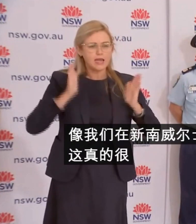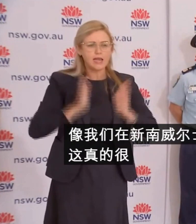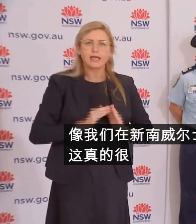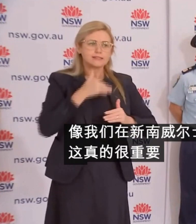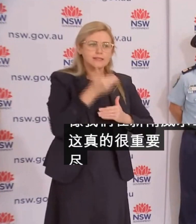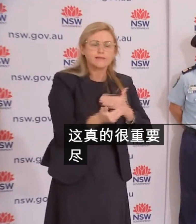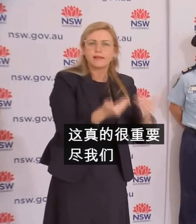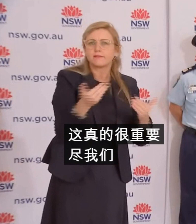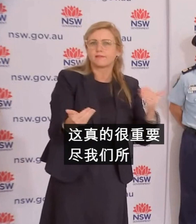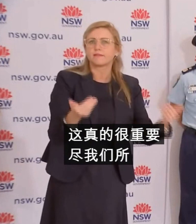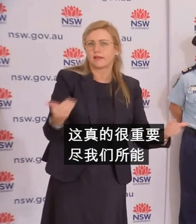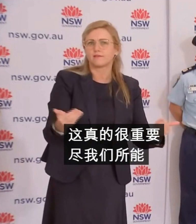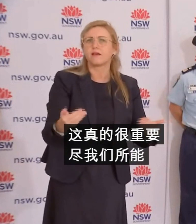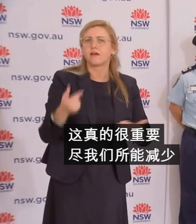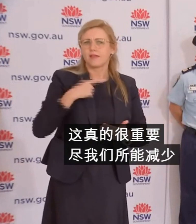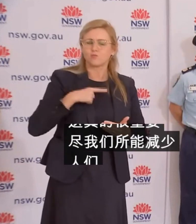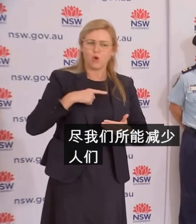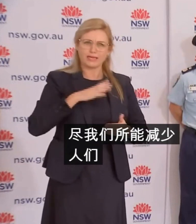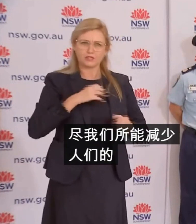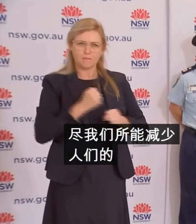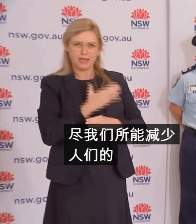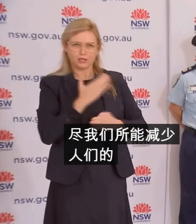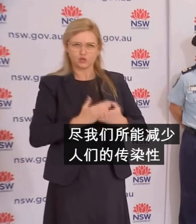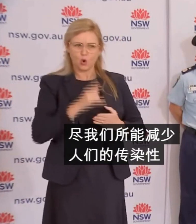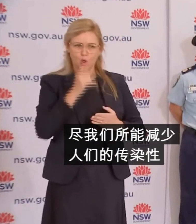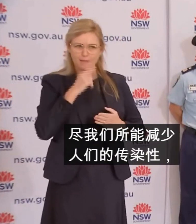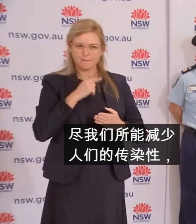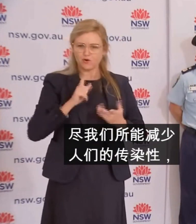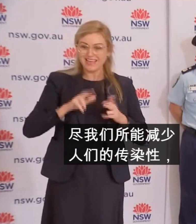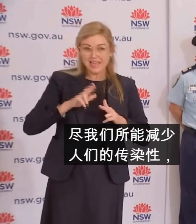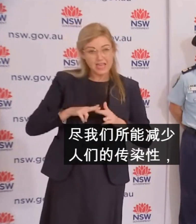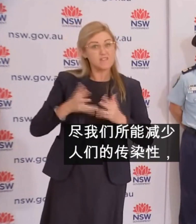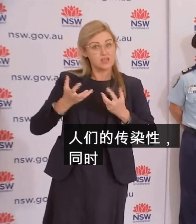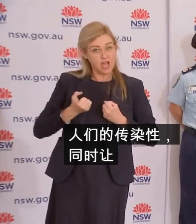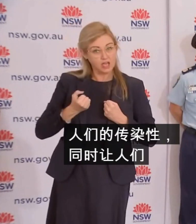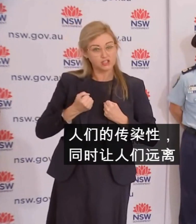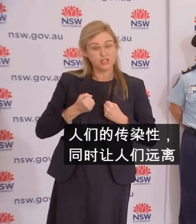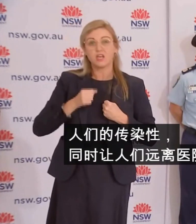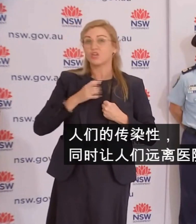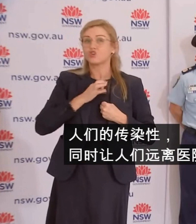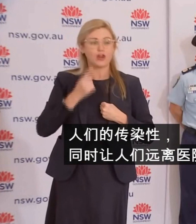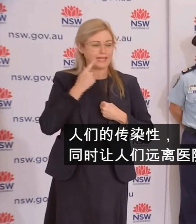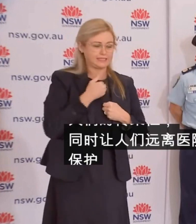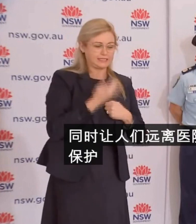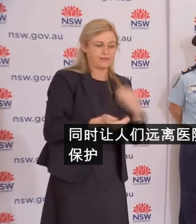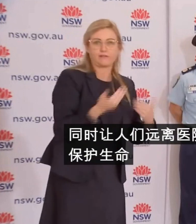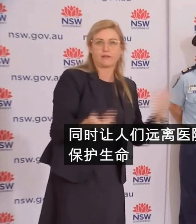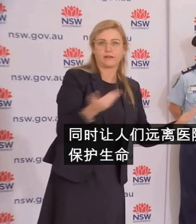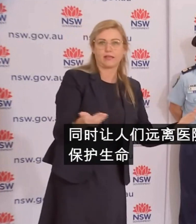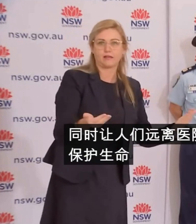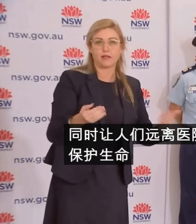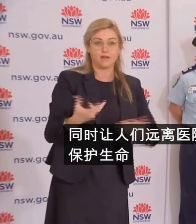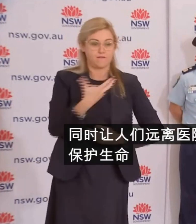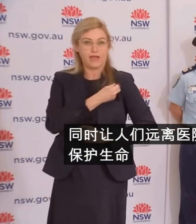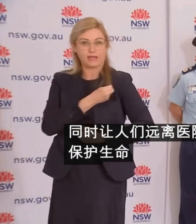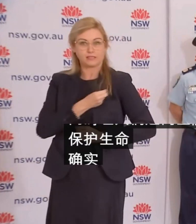really important to try and do everything we can to reduce how contagious people are, but also to keep people out of hospital, because protecting